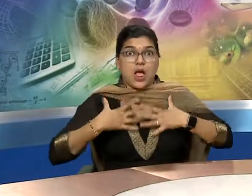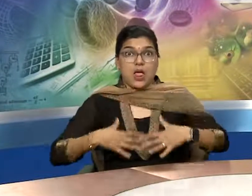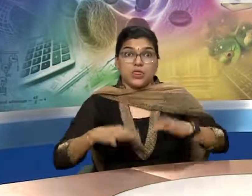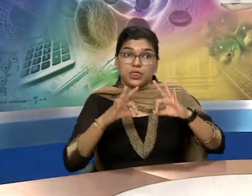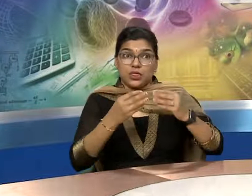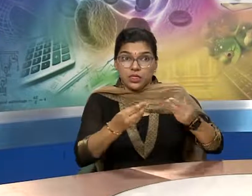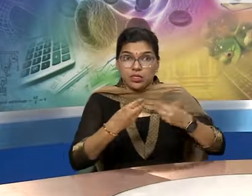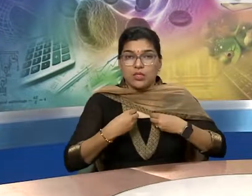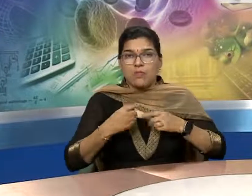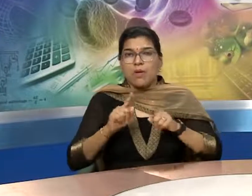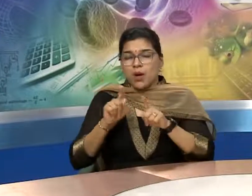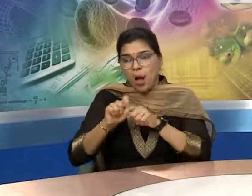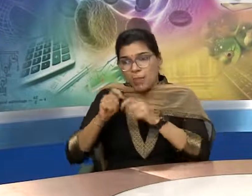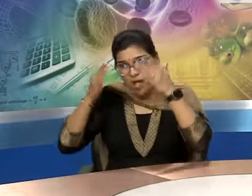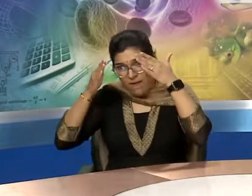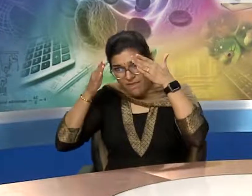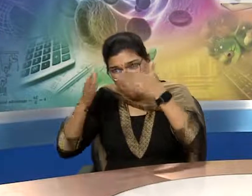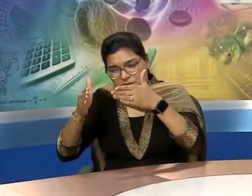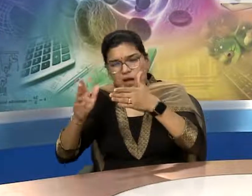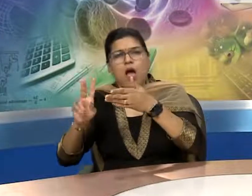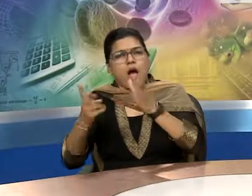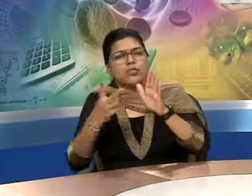And also there is a provision for